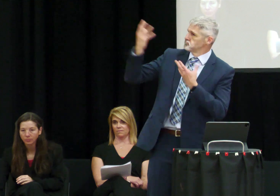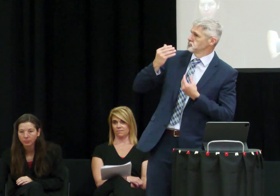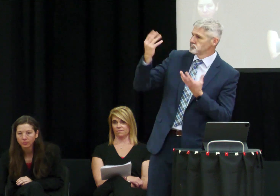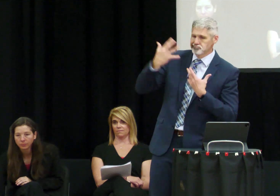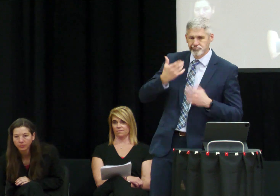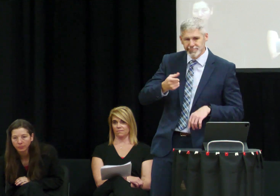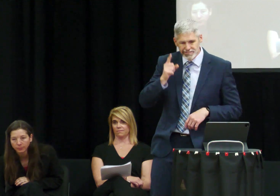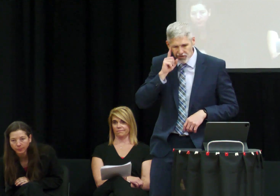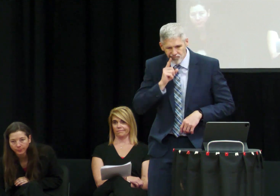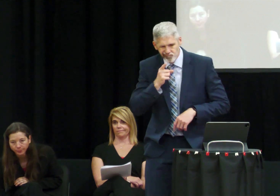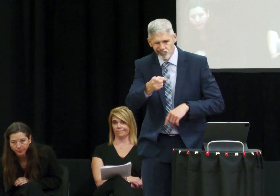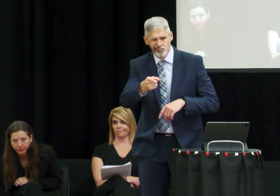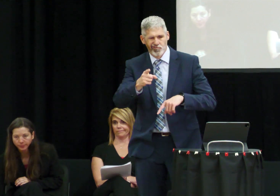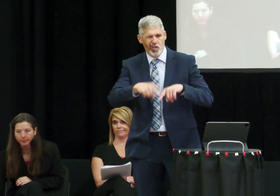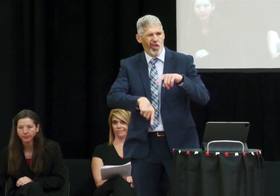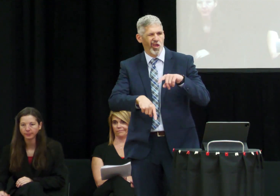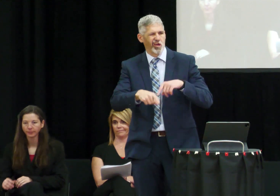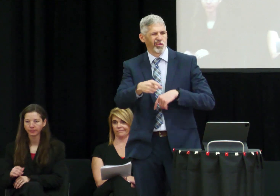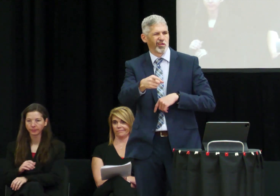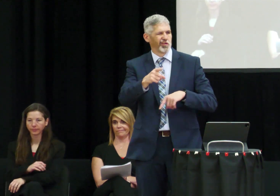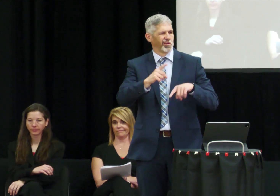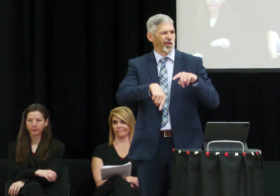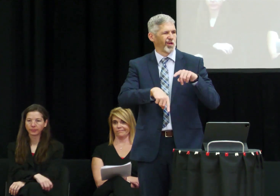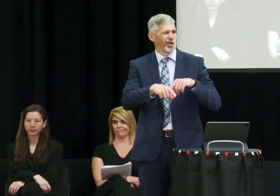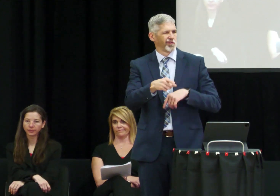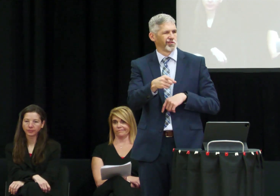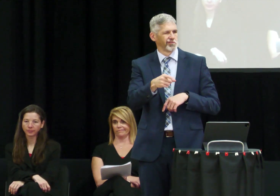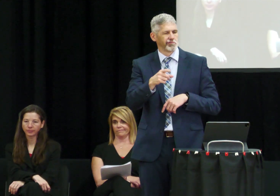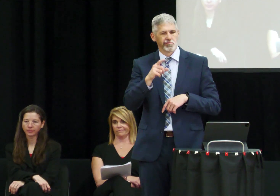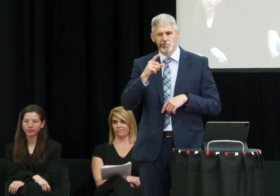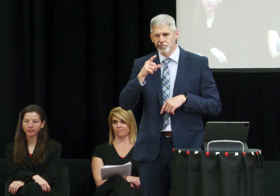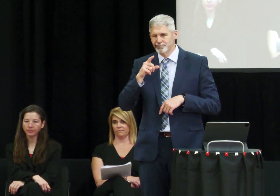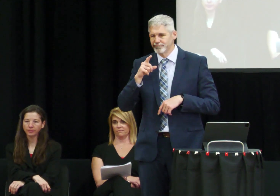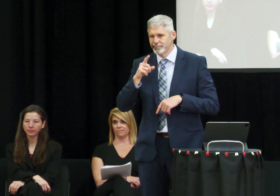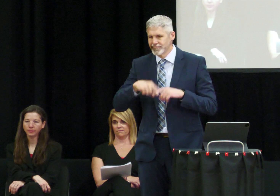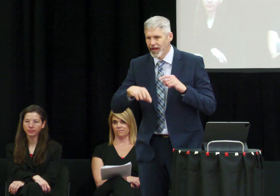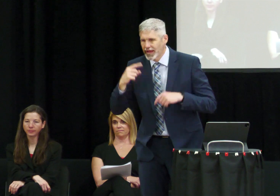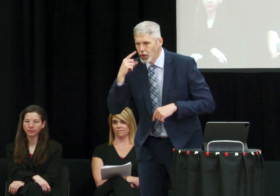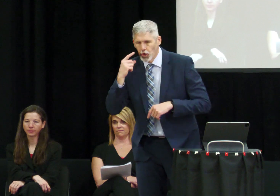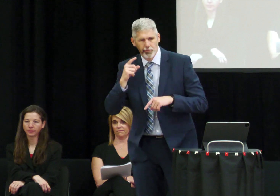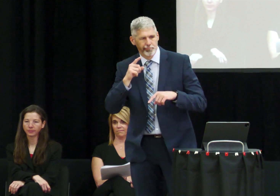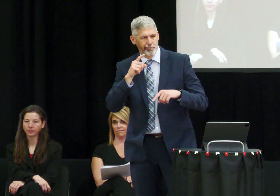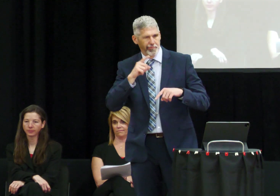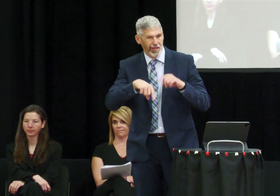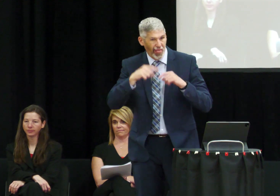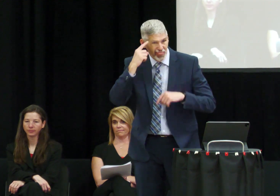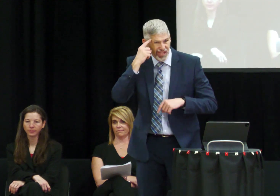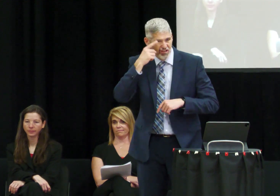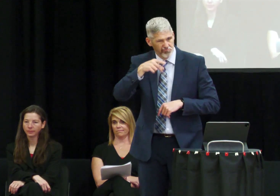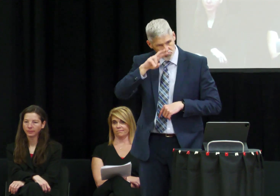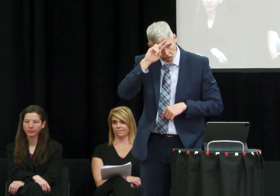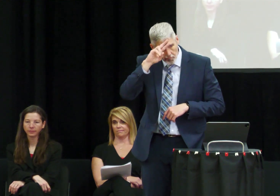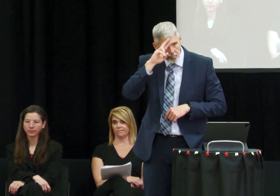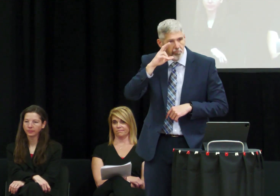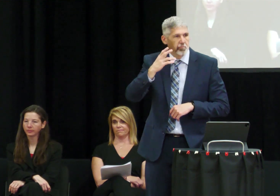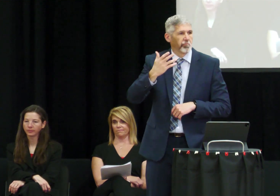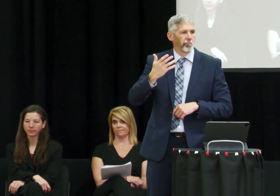Growing up, I was told, oh, you're deaf, you can't do this, you can't do that, you can't hear, you can't think, you're